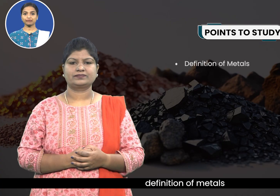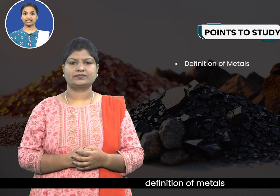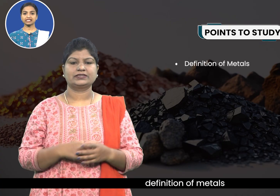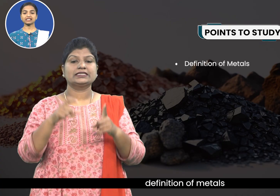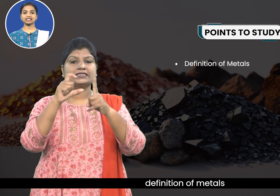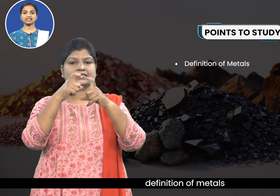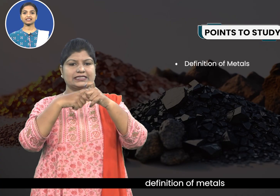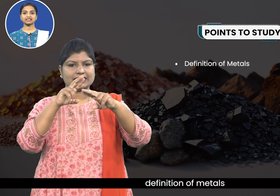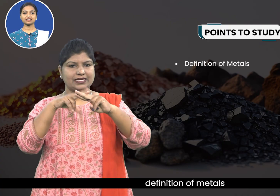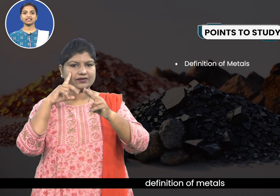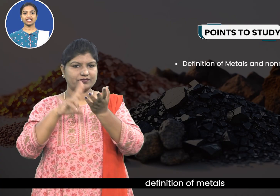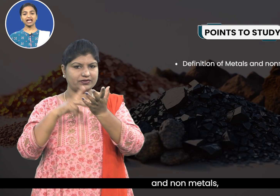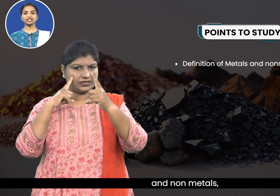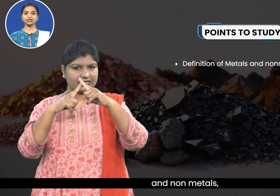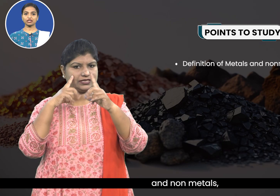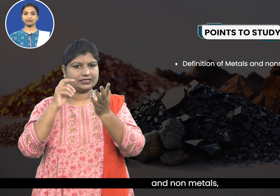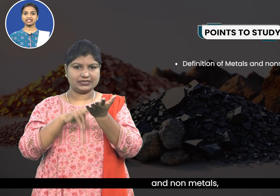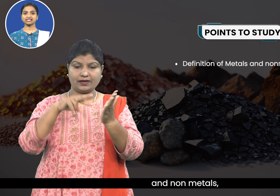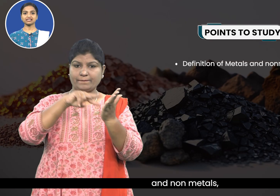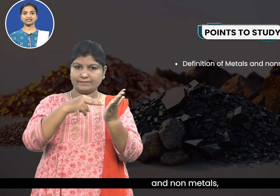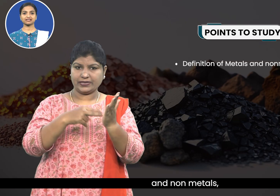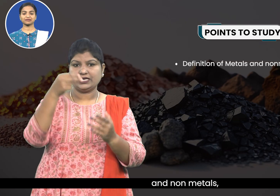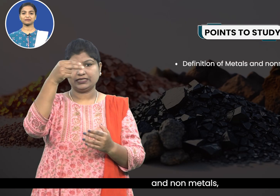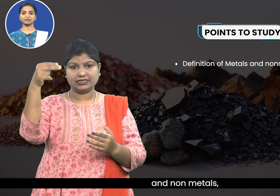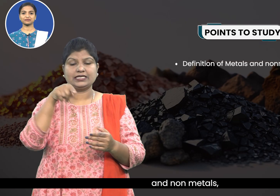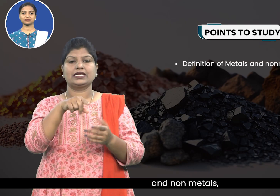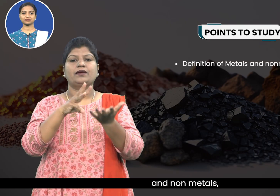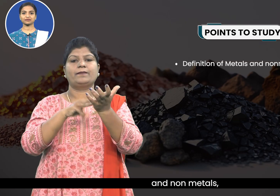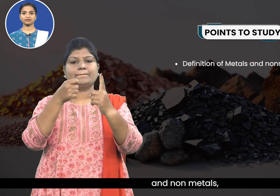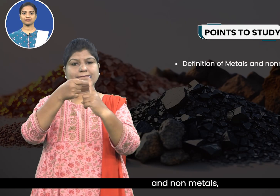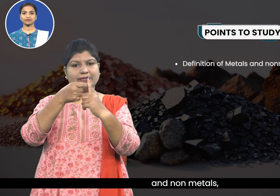Definition of metals and non-metals.